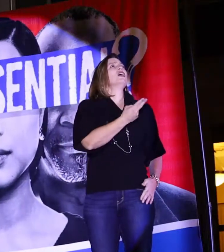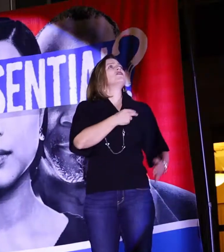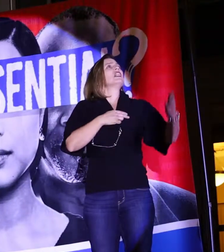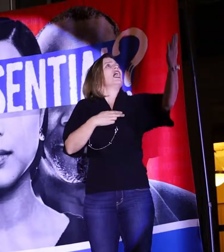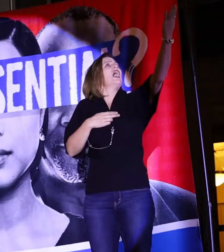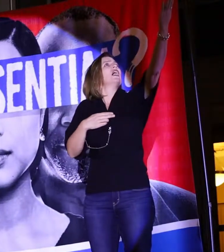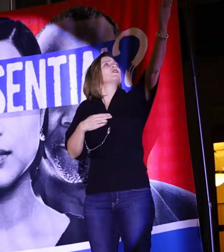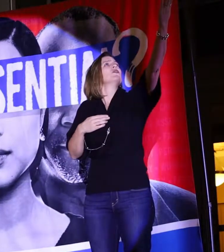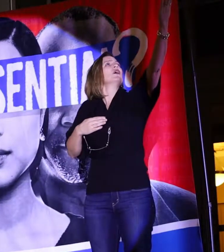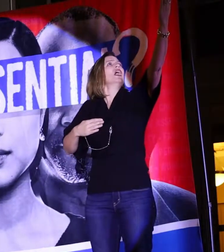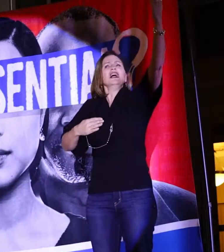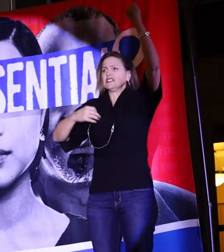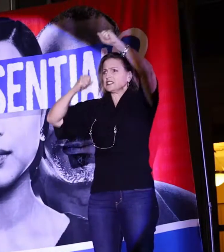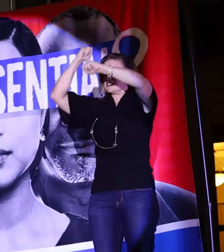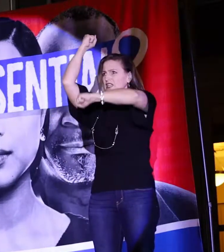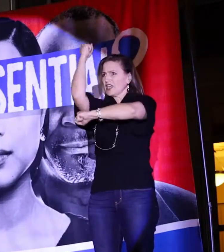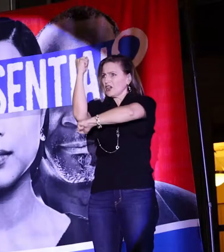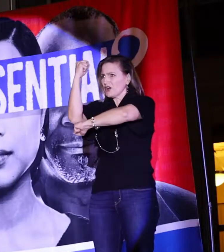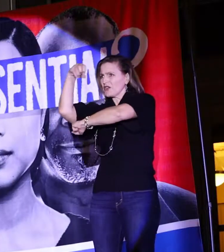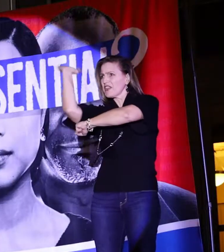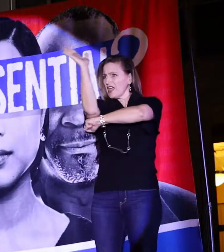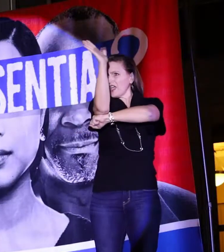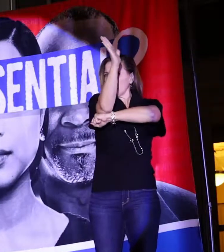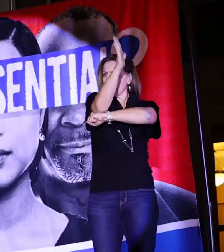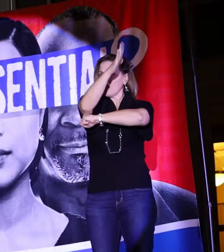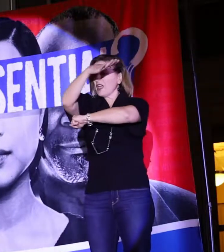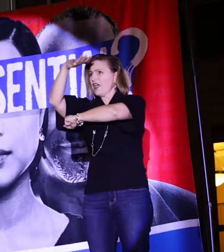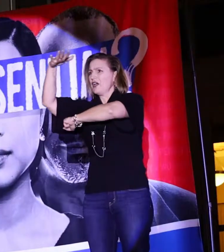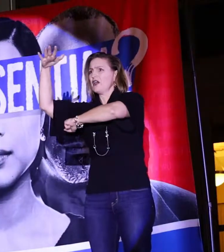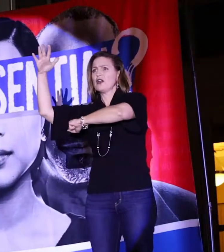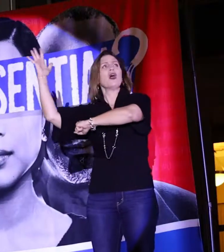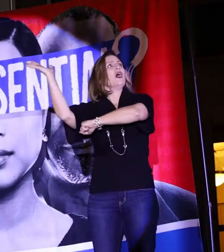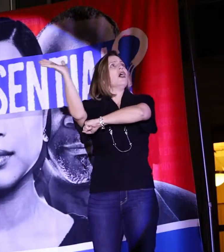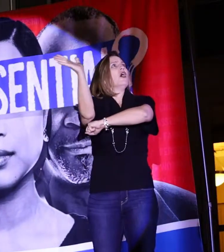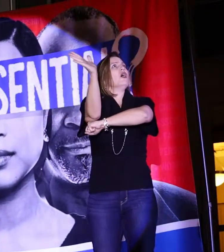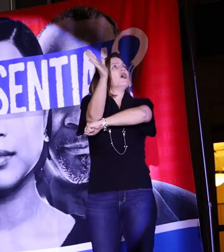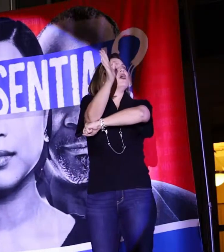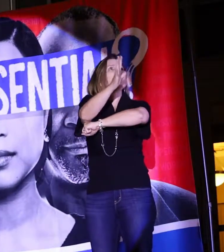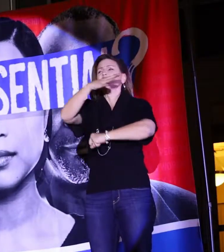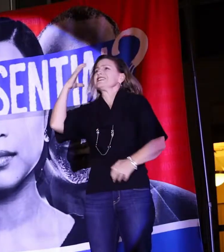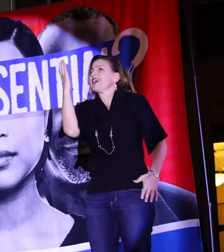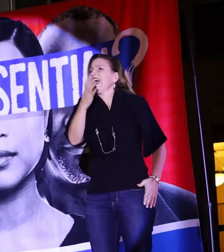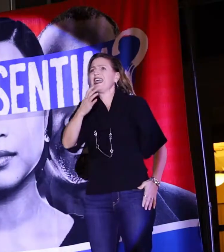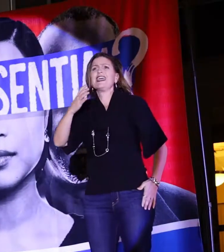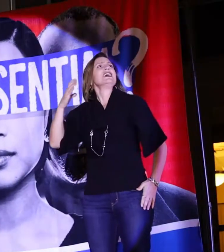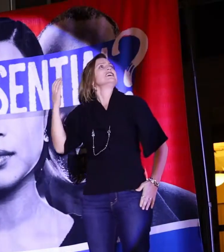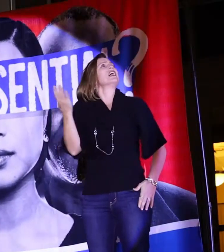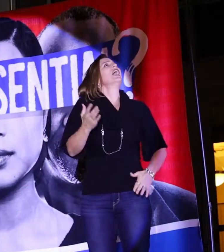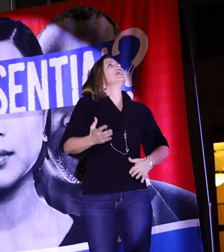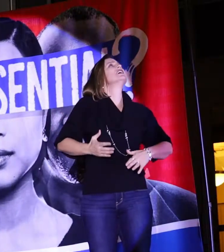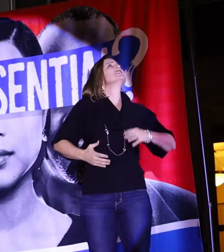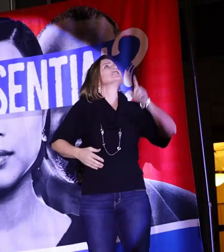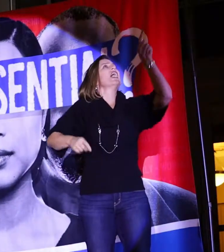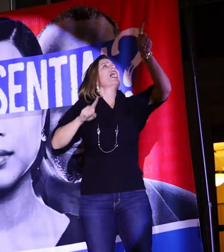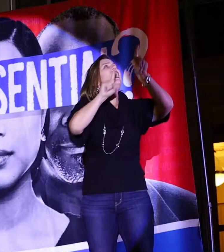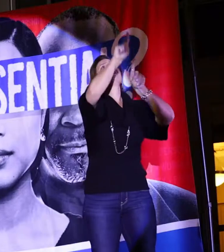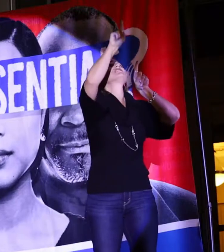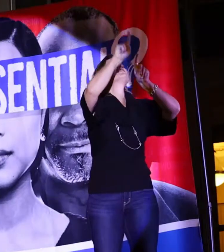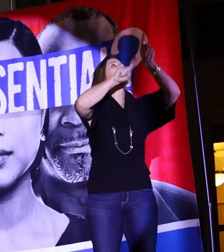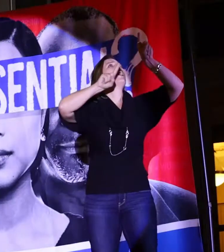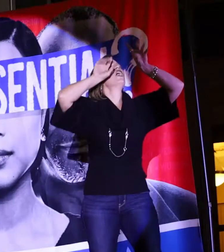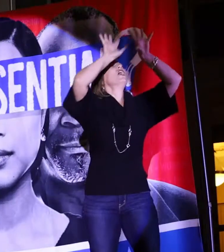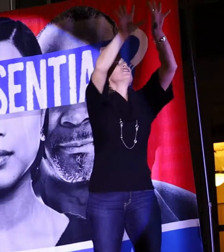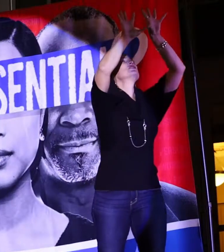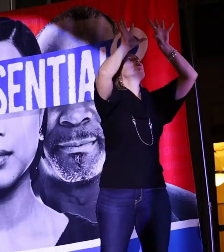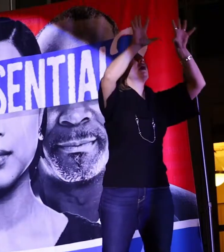our flag was still there. Oh, say does